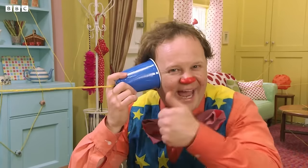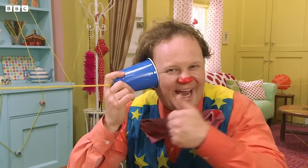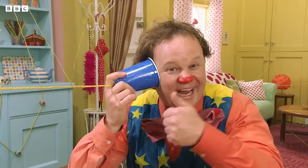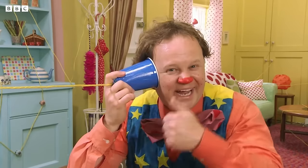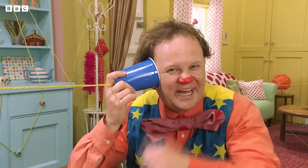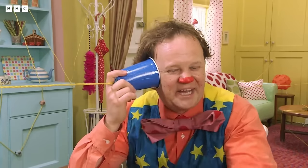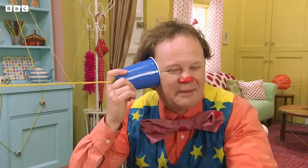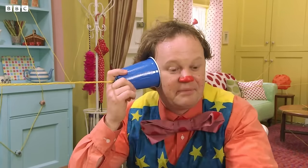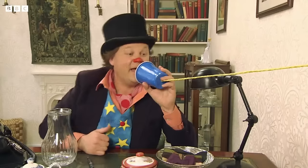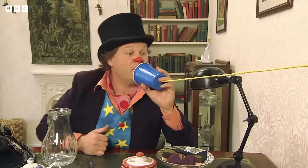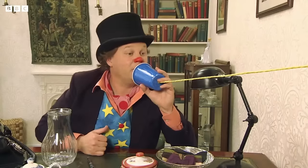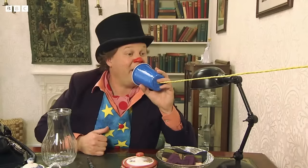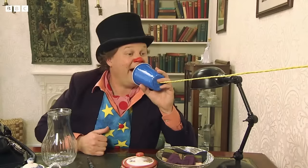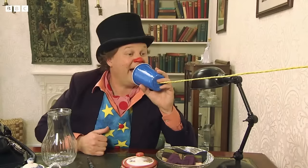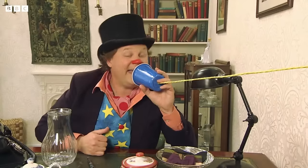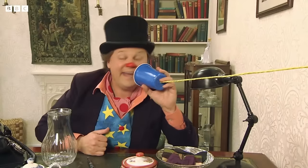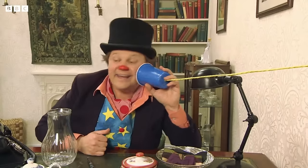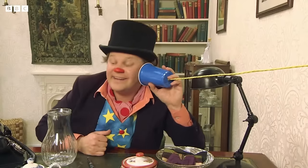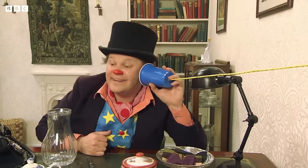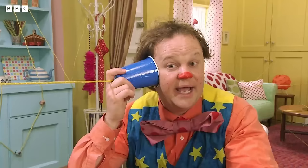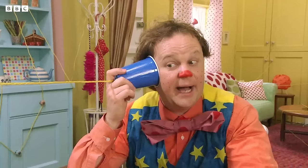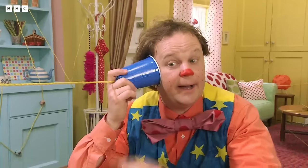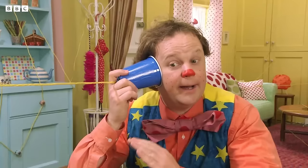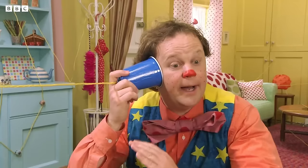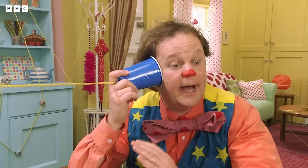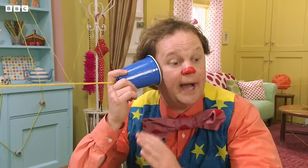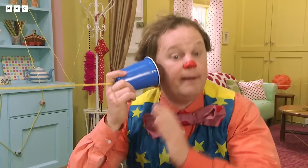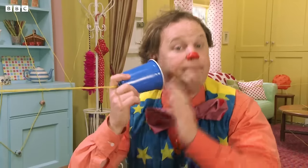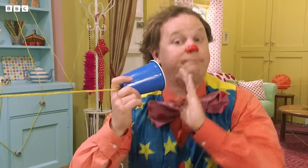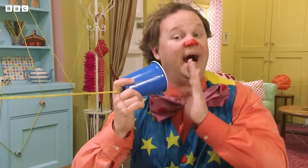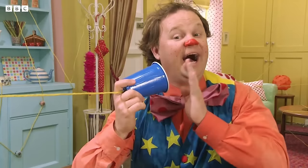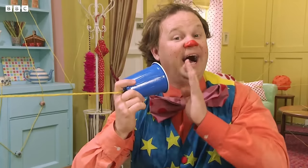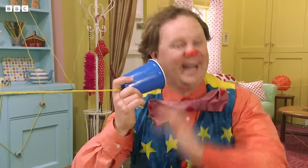Okay. Goodbye. Bye-bye.